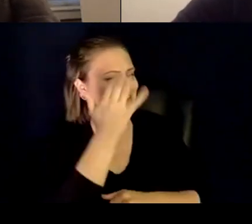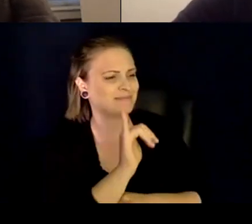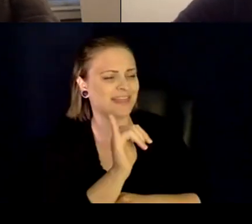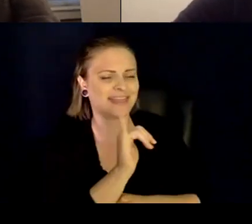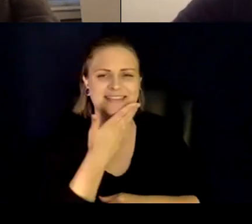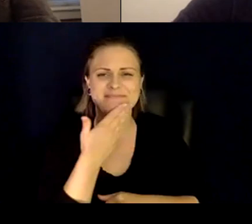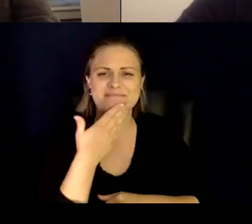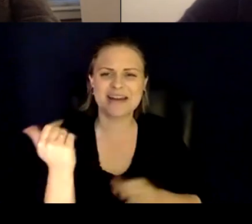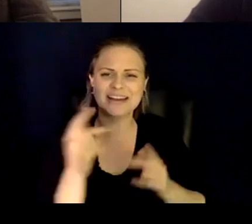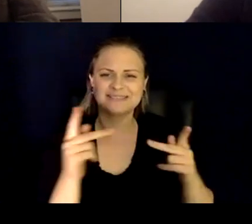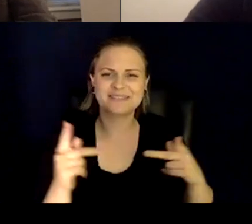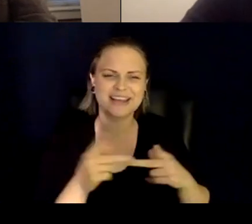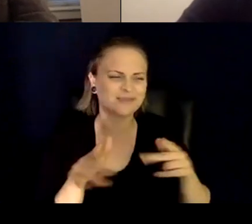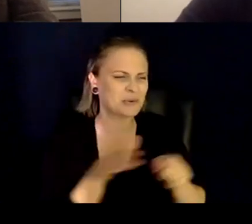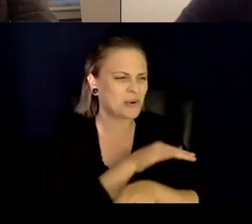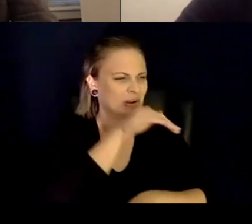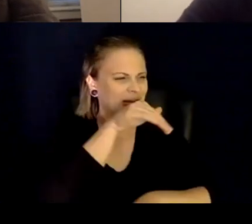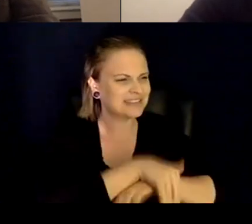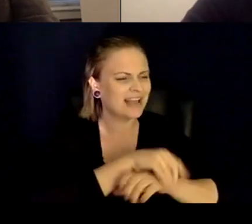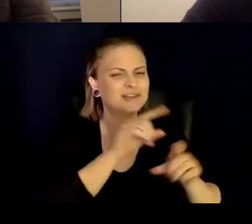entire evening to